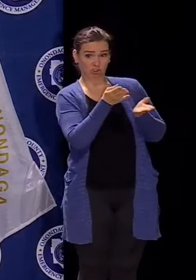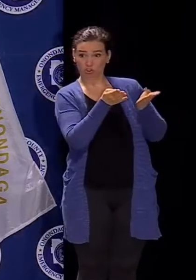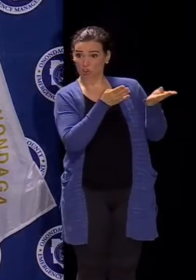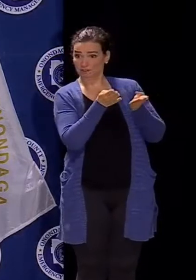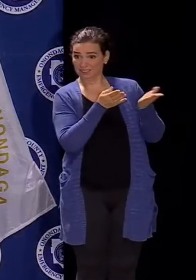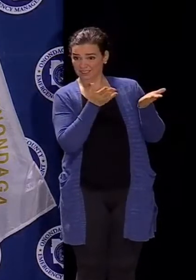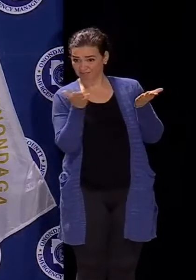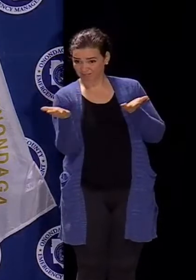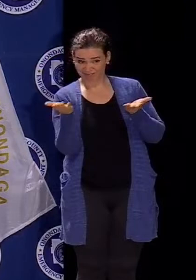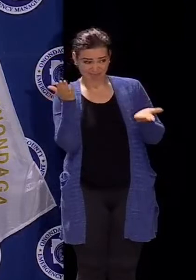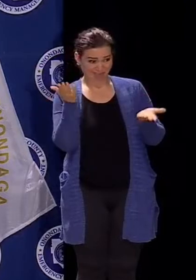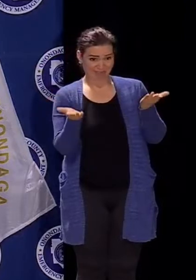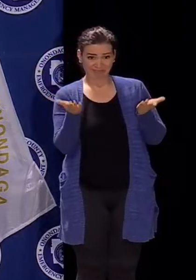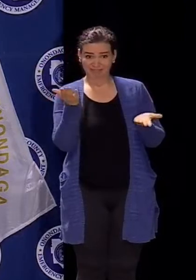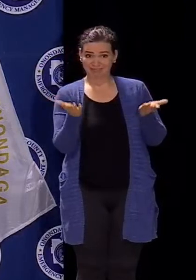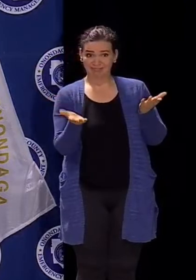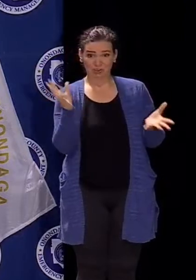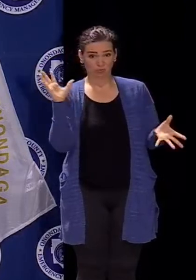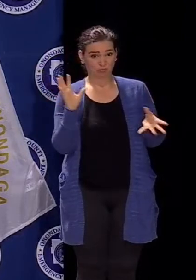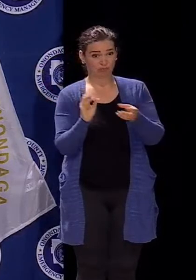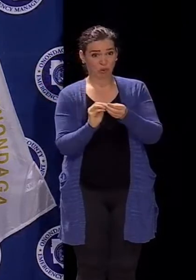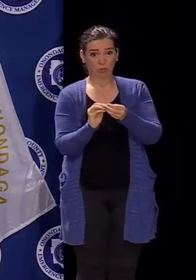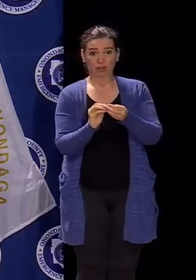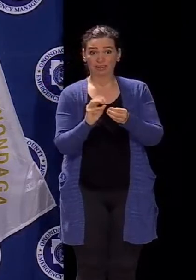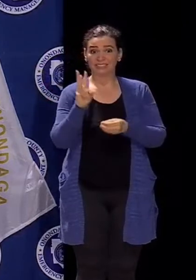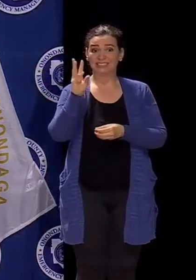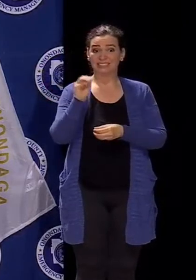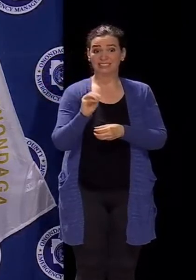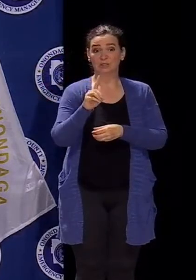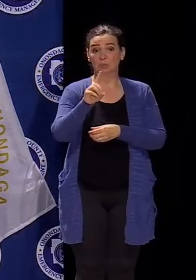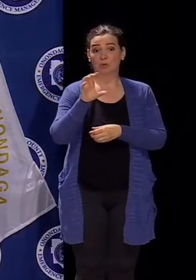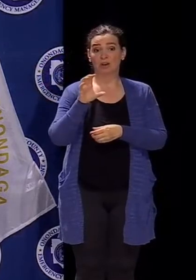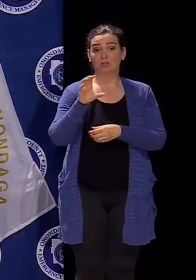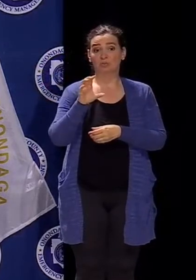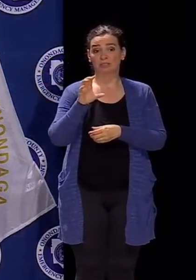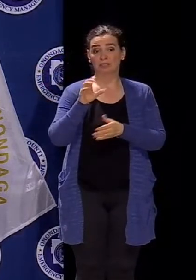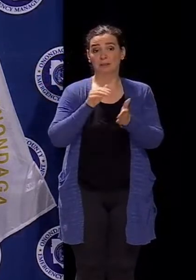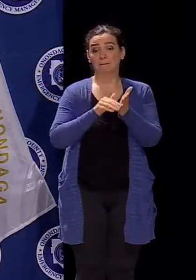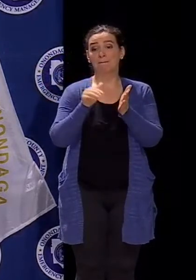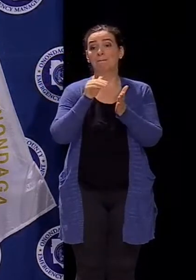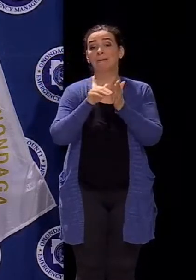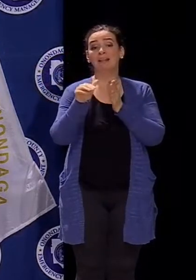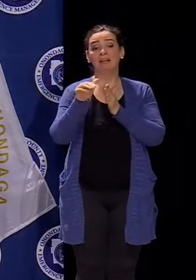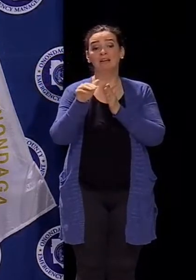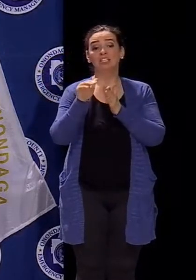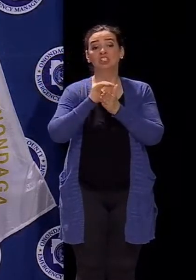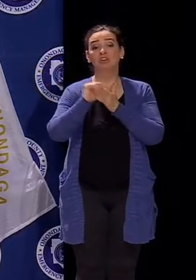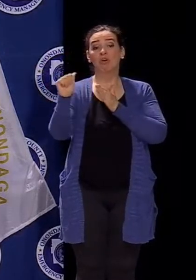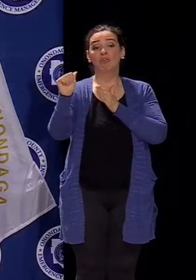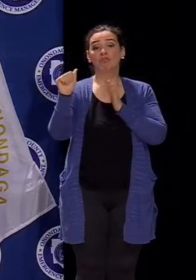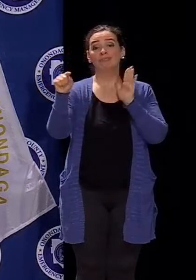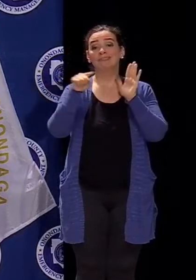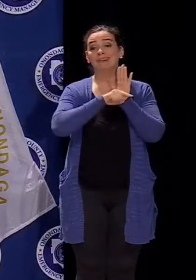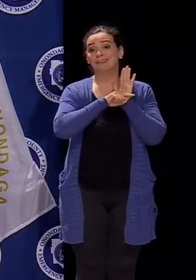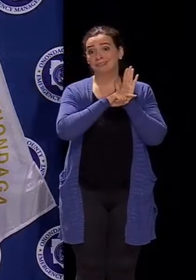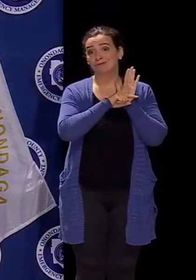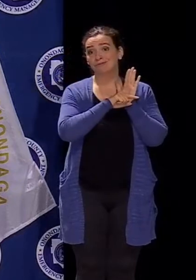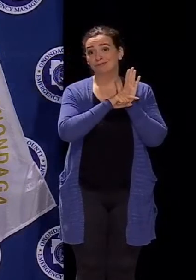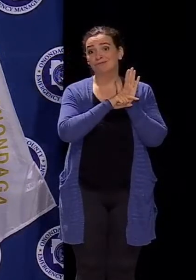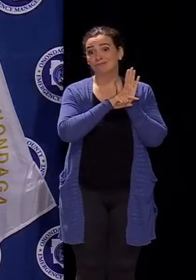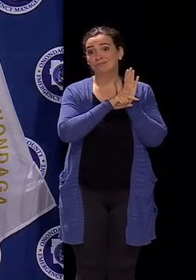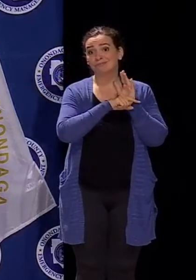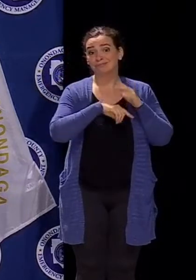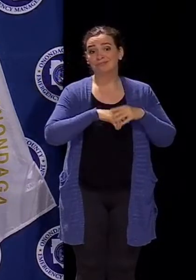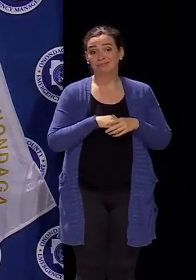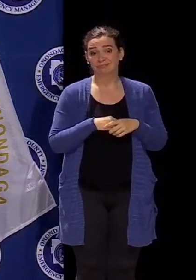revenue shortfall, 60 being good. Think about how bad that is. Think about, go find $60 million. No bake